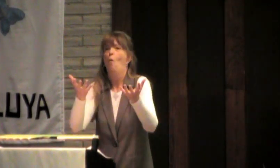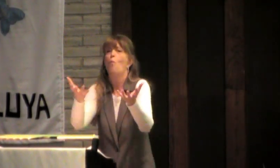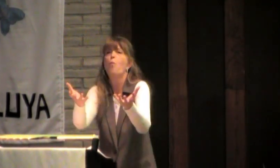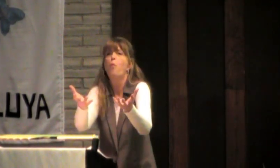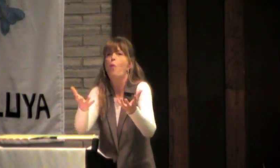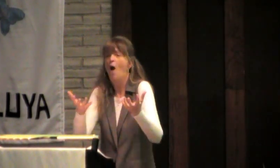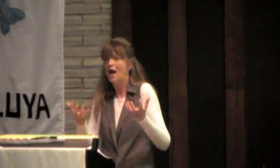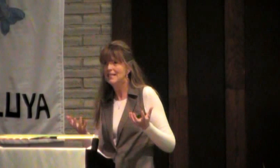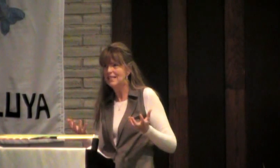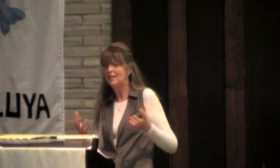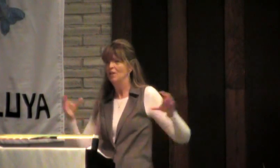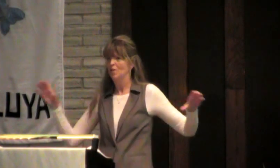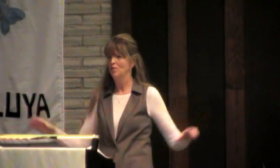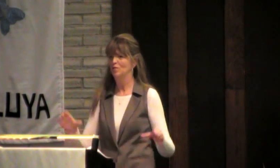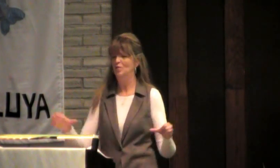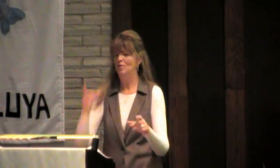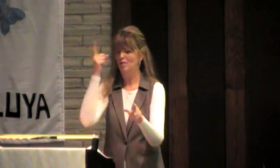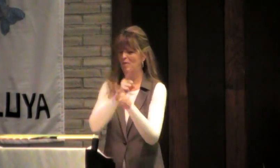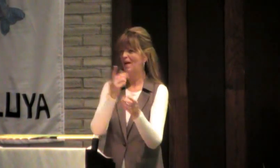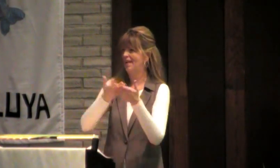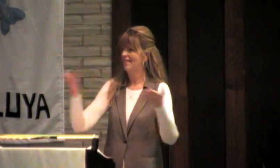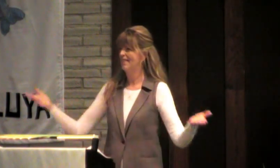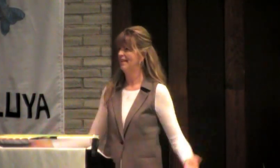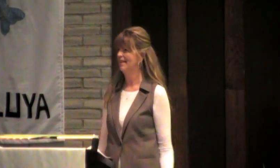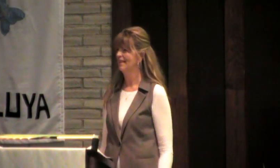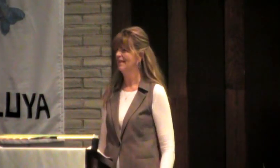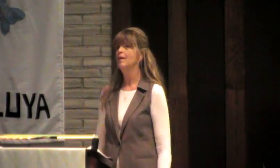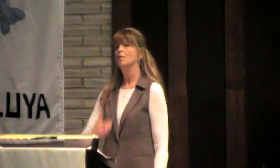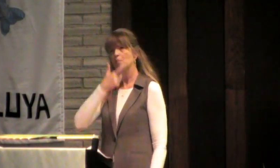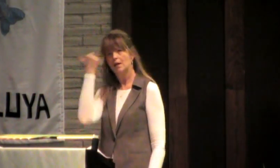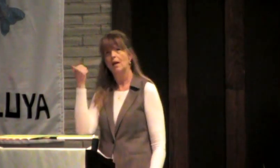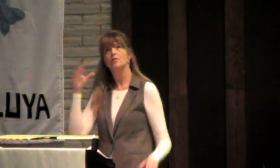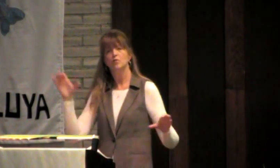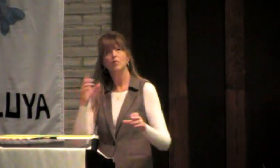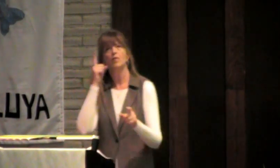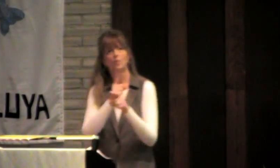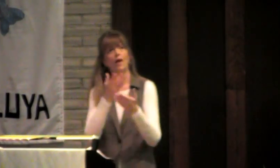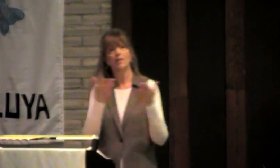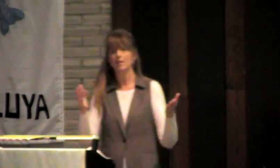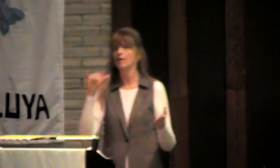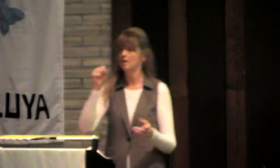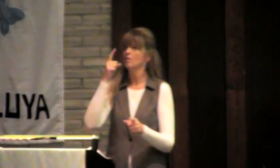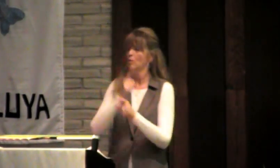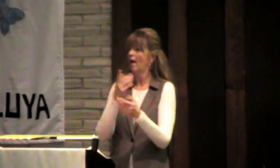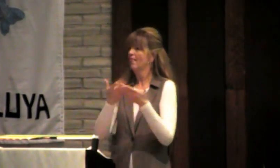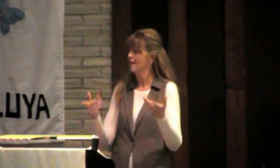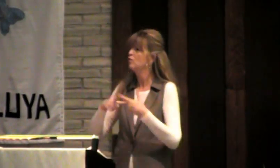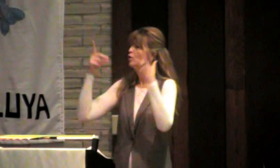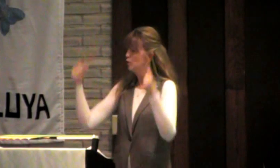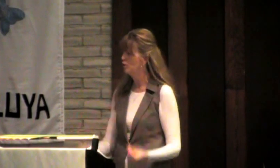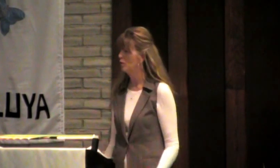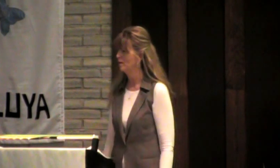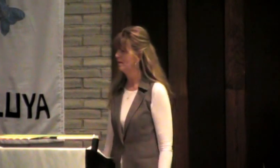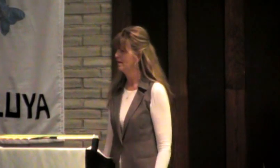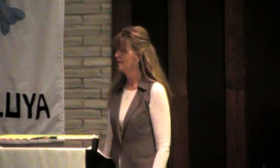would be automatic. We would want to do the right things because doing the right thing is the right thing to